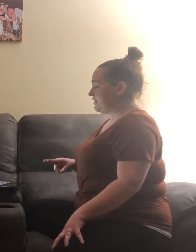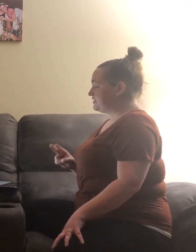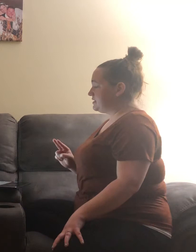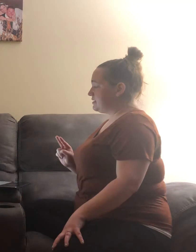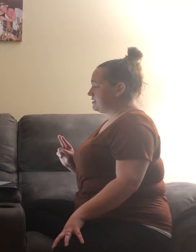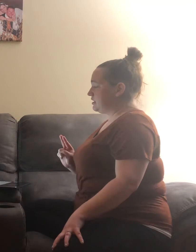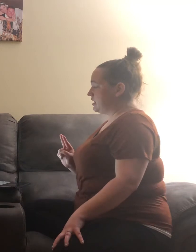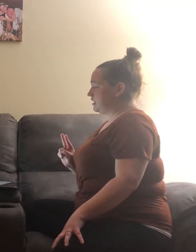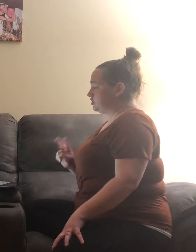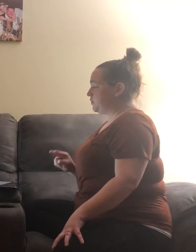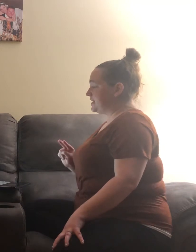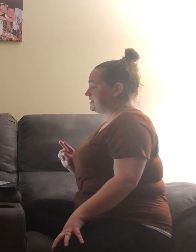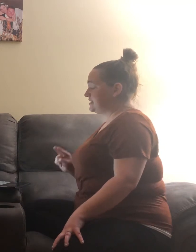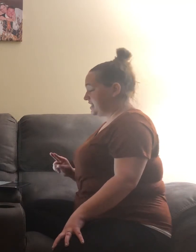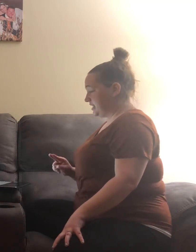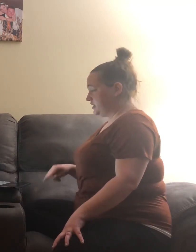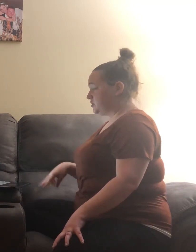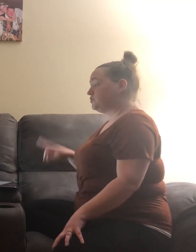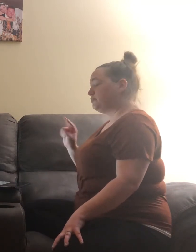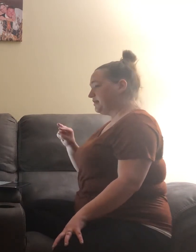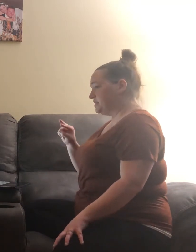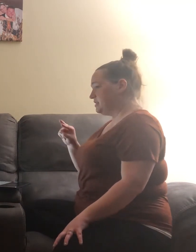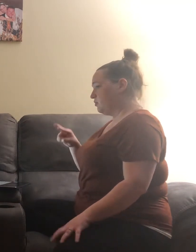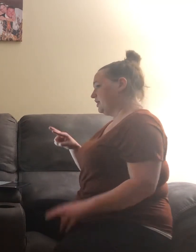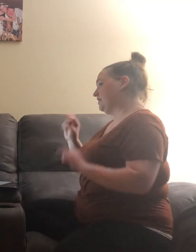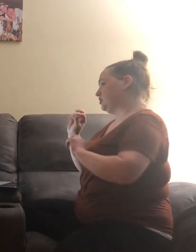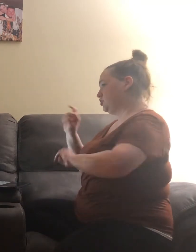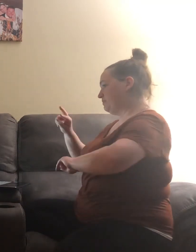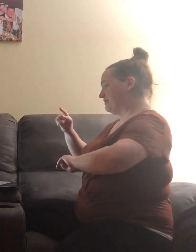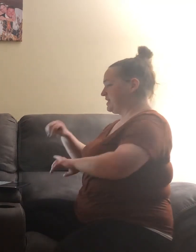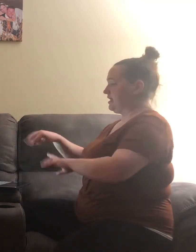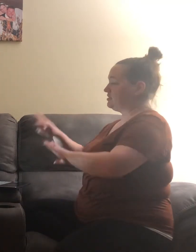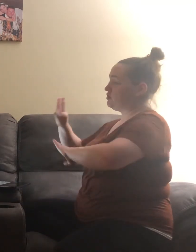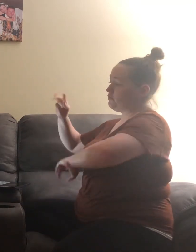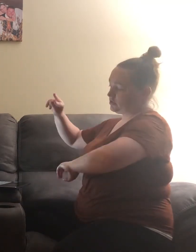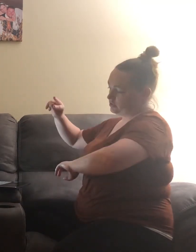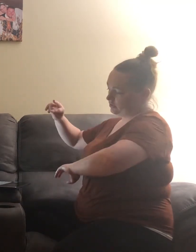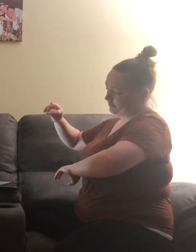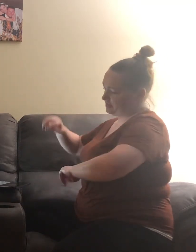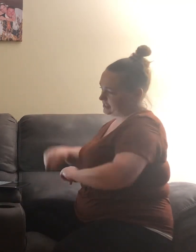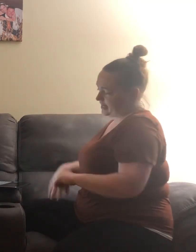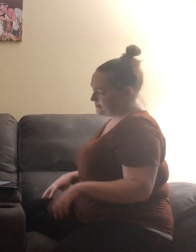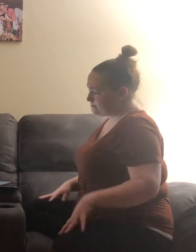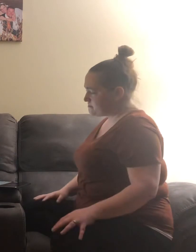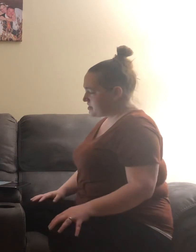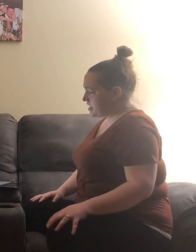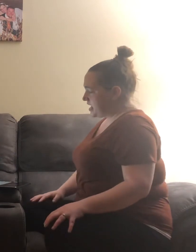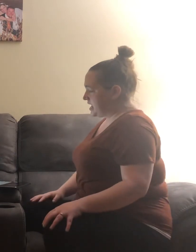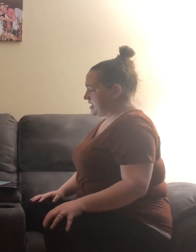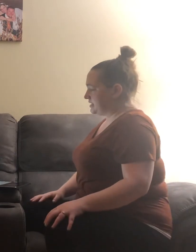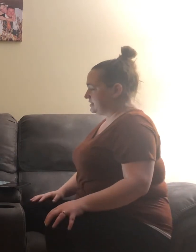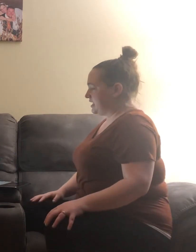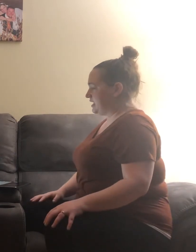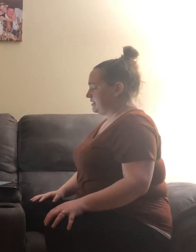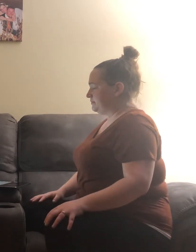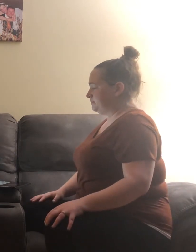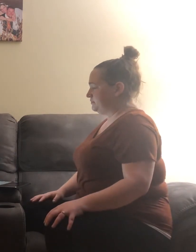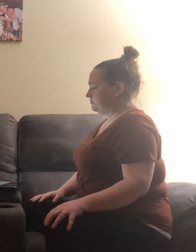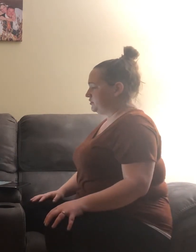puffs twice daily, so 2 puffs in the morning and then 2 puffs at night, so 4 total for the day. And you're going to